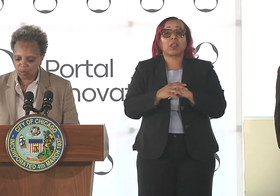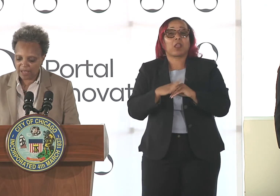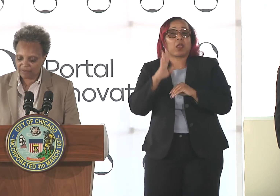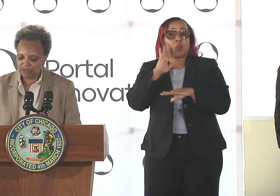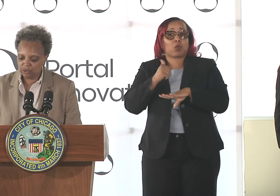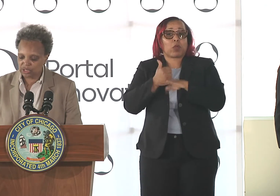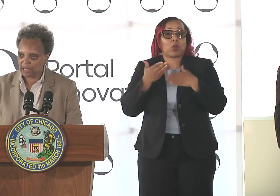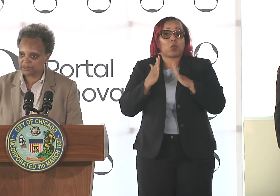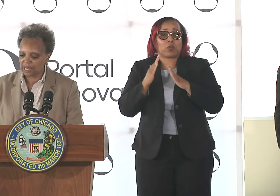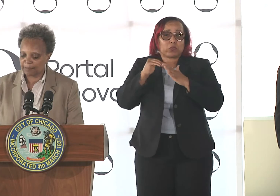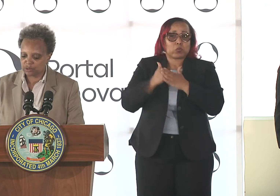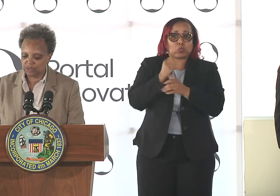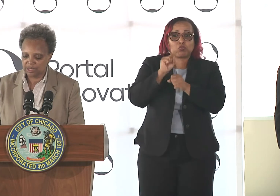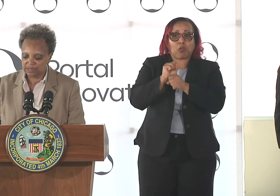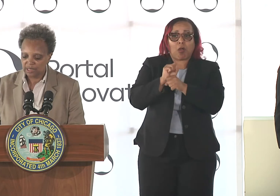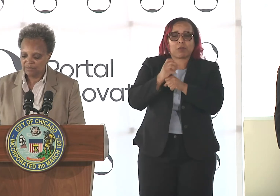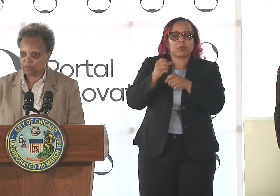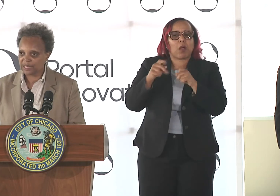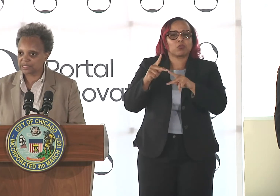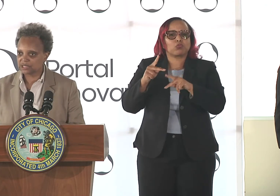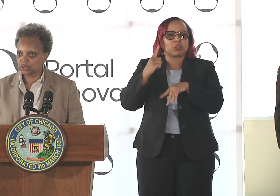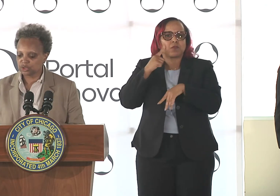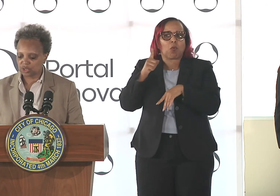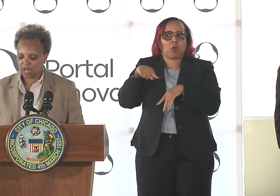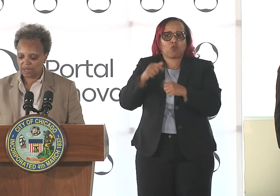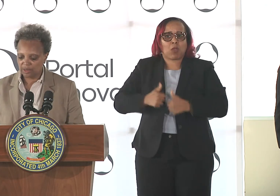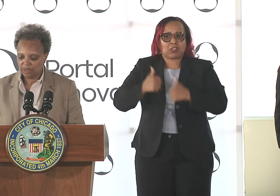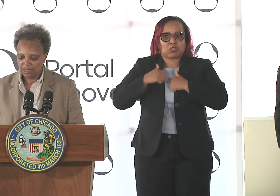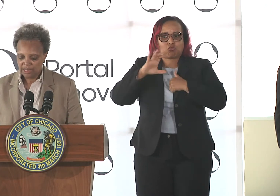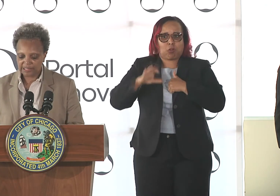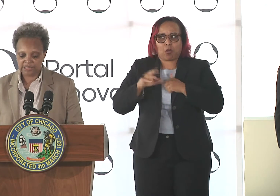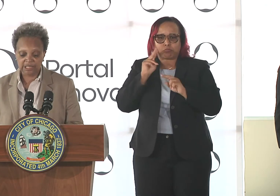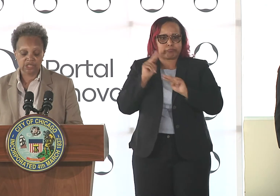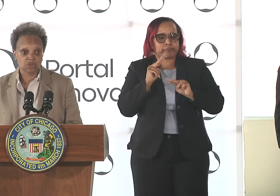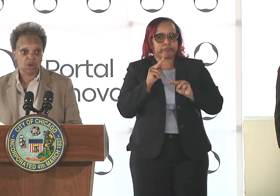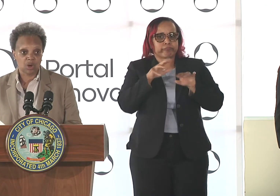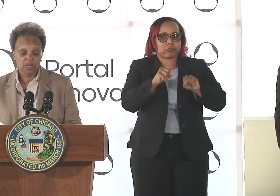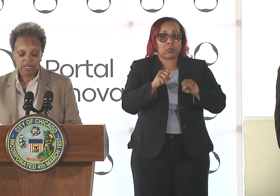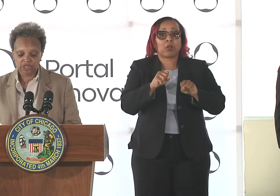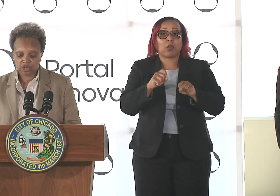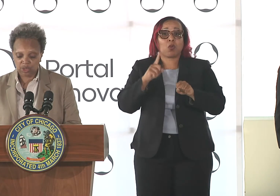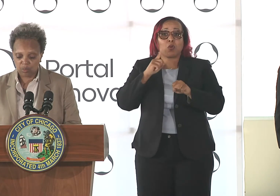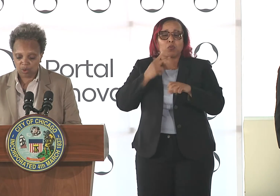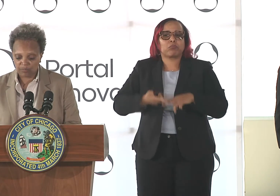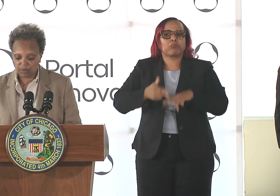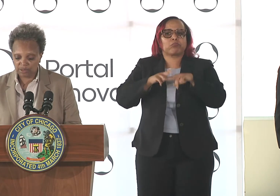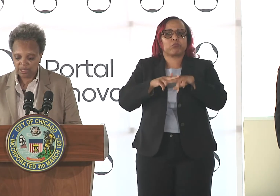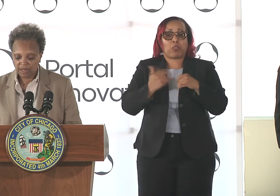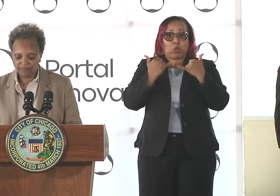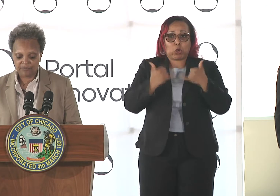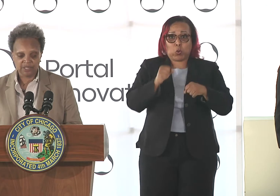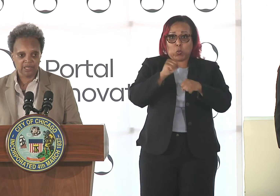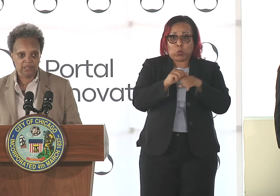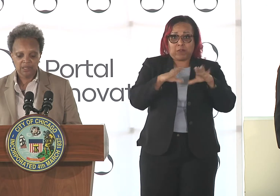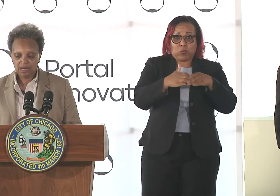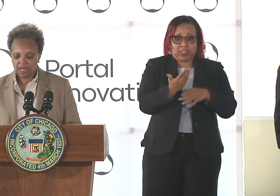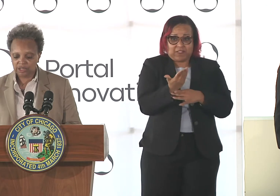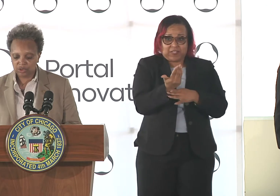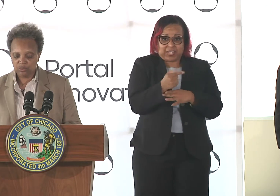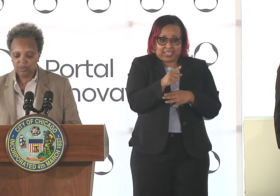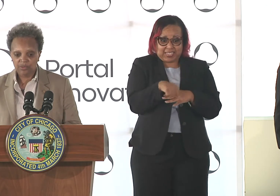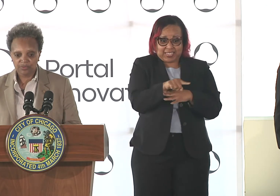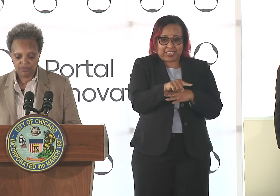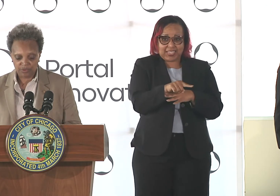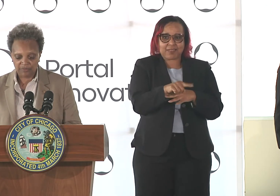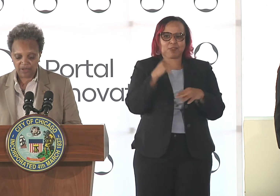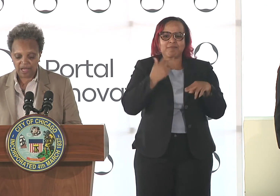create a wave of new jobs and opportunities for residents here in Chicago as it seeks to grow its current workforce of 15